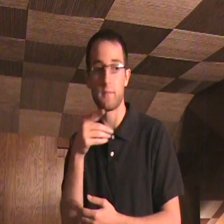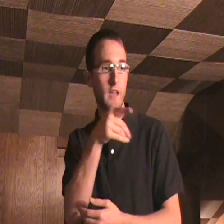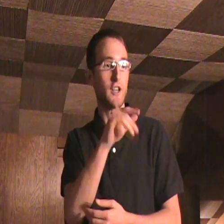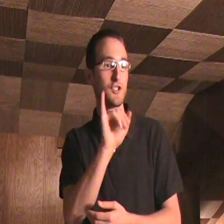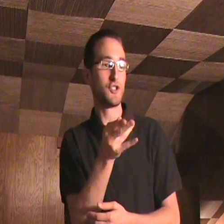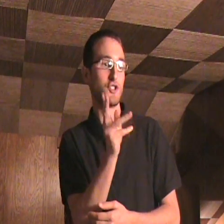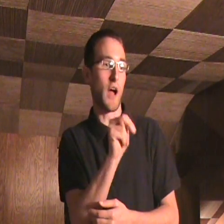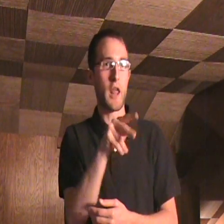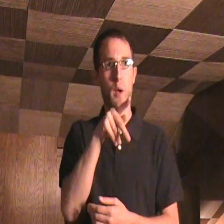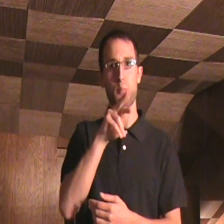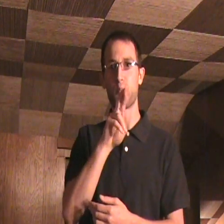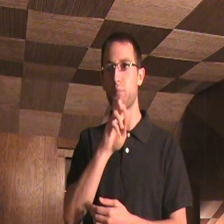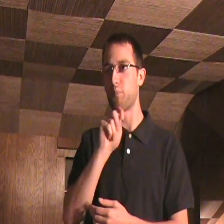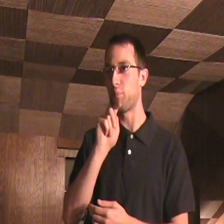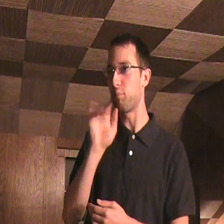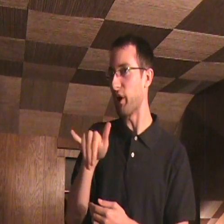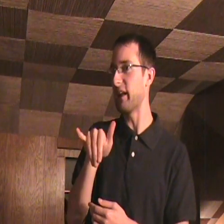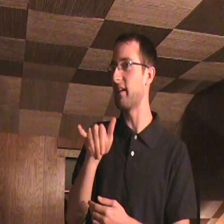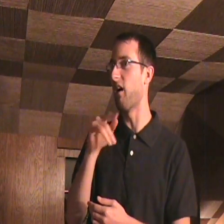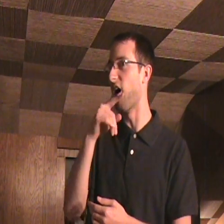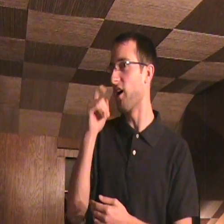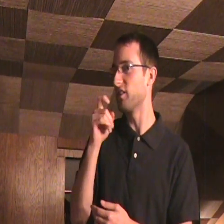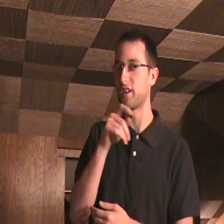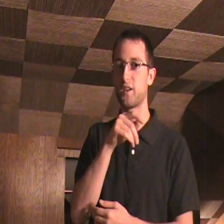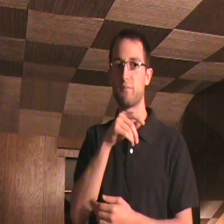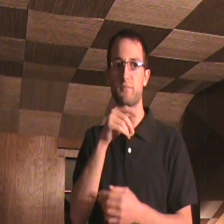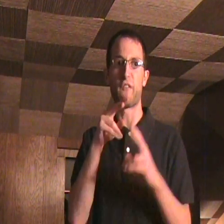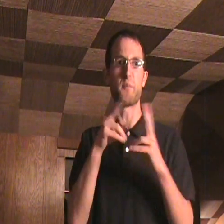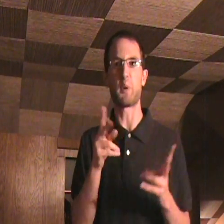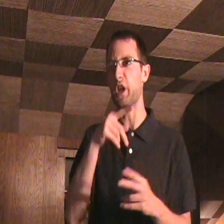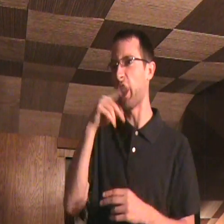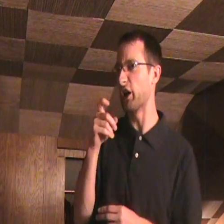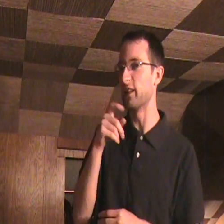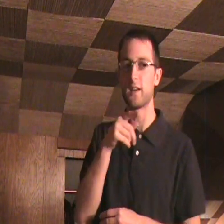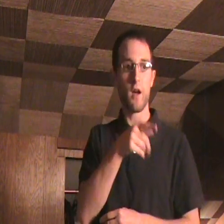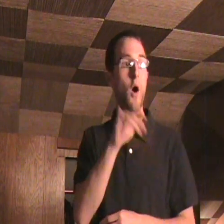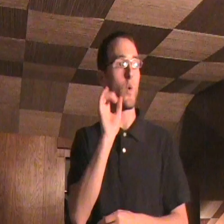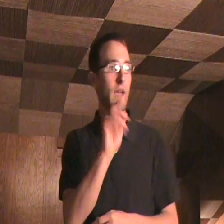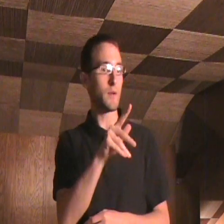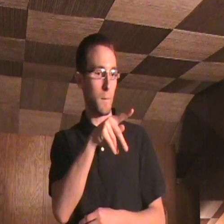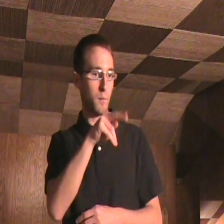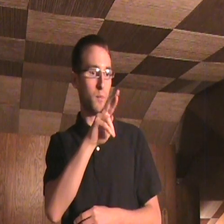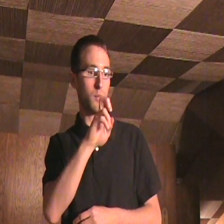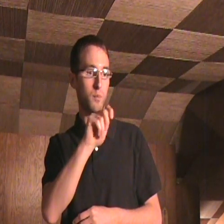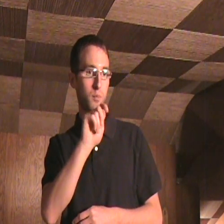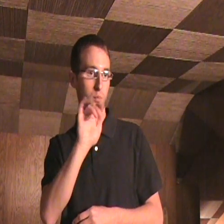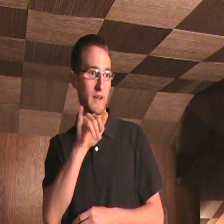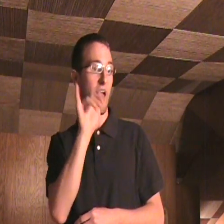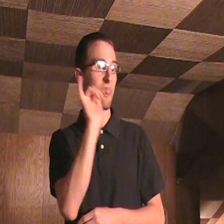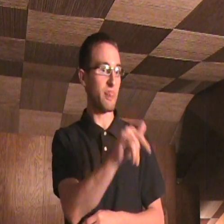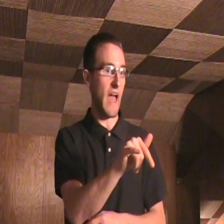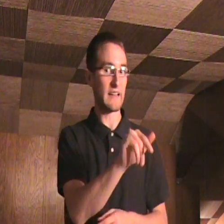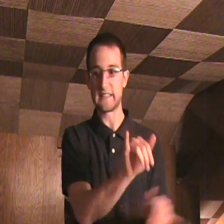ugly. Ugly is a describing word. Is that the same as pretty? No. It's the